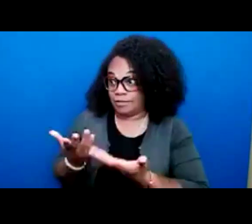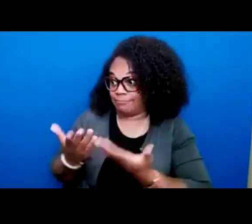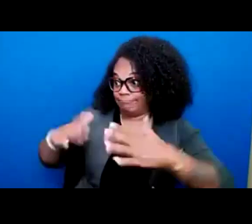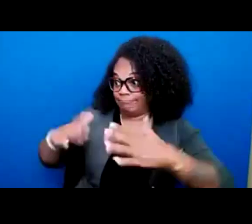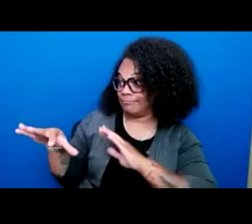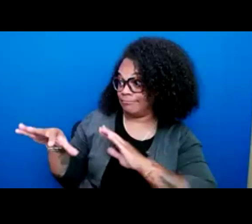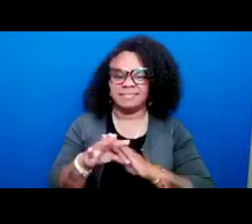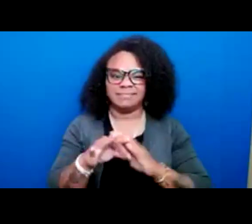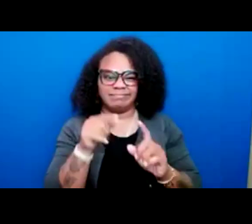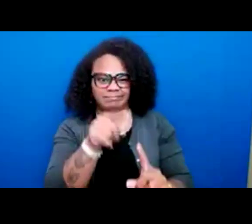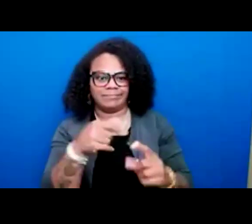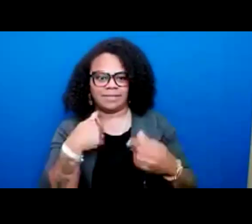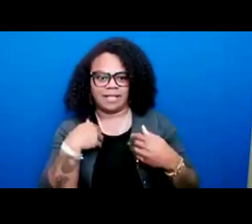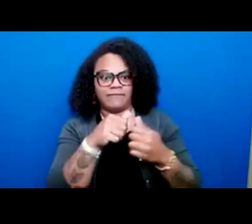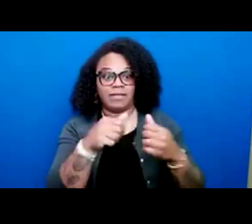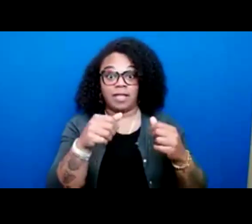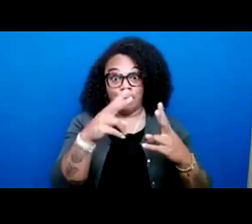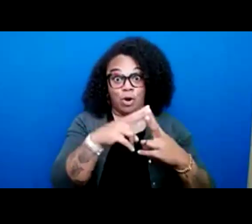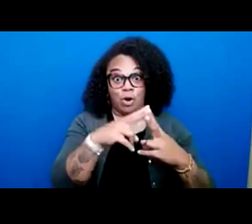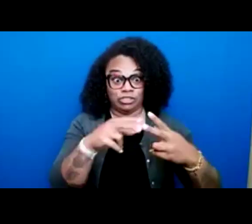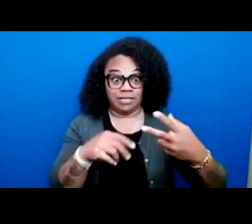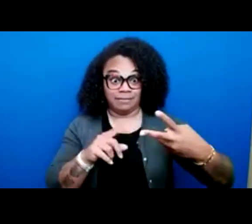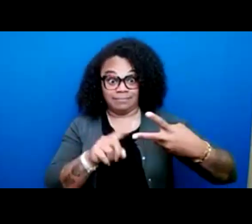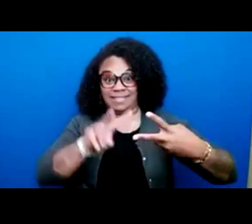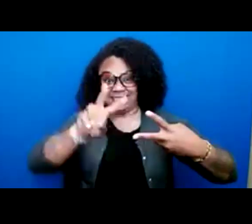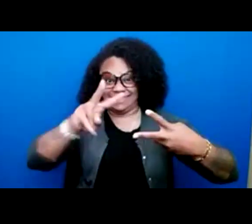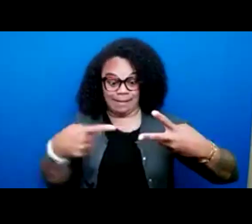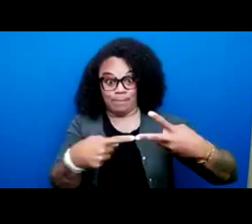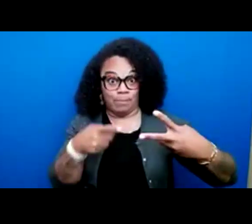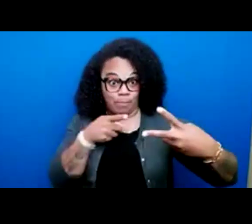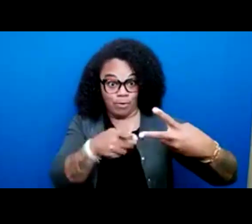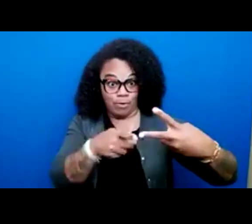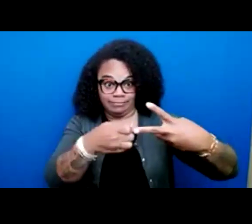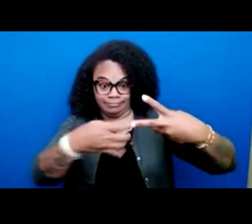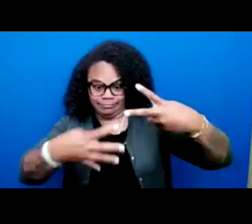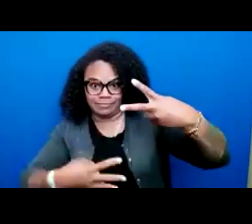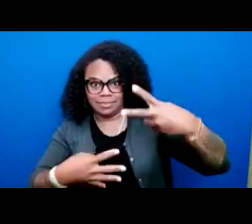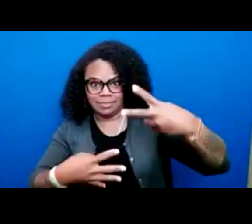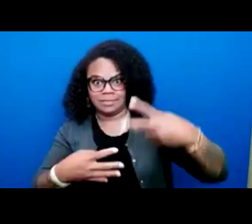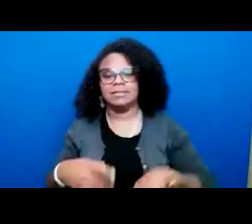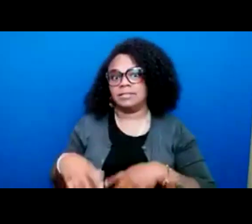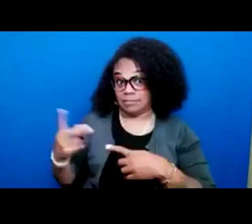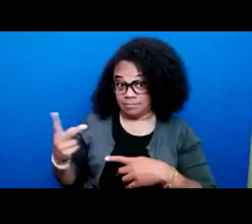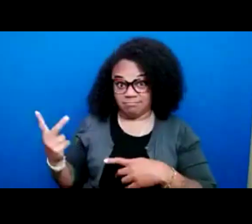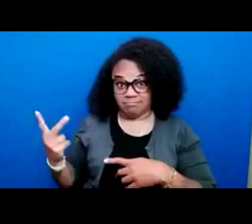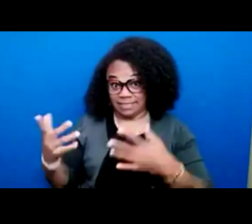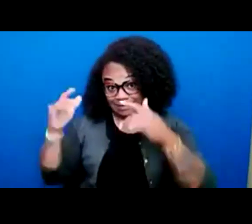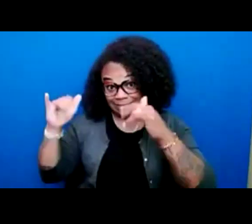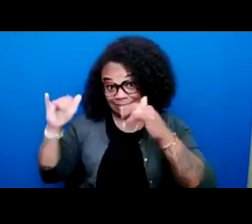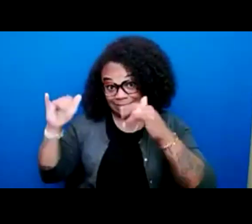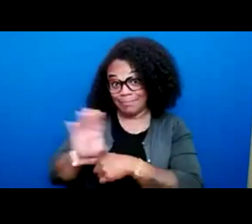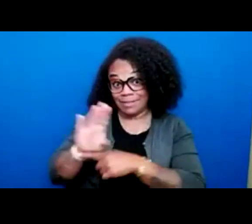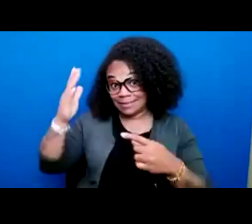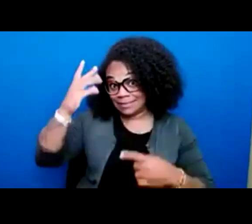under partnership. Is there a good fit? What is the business philosophy? What are the values? When you have a